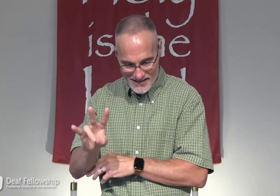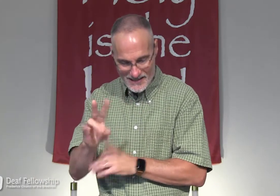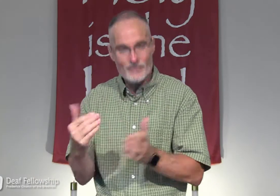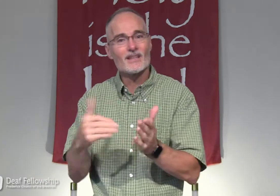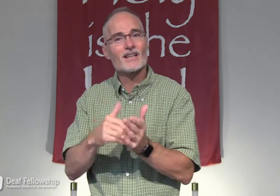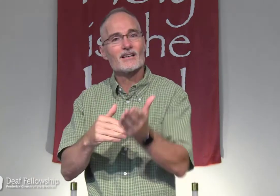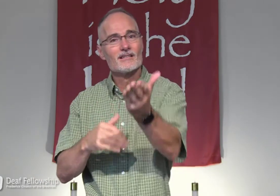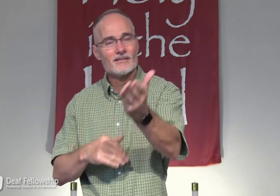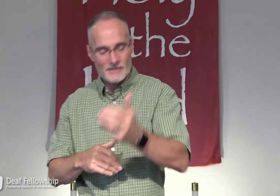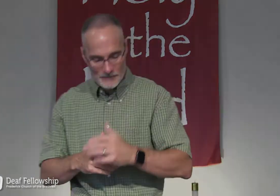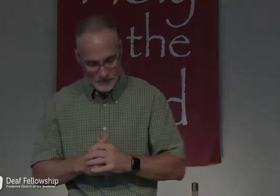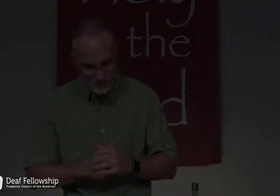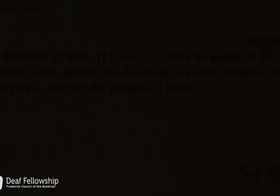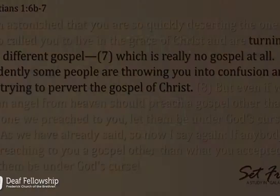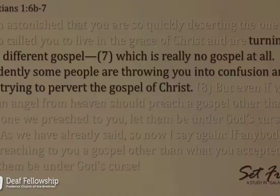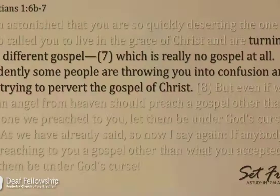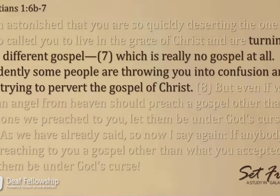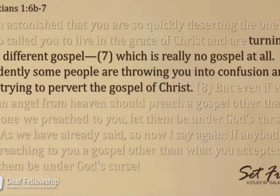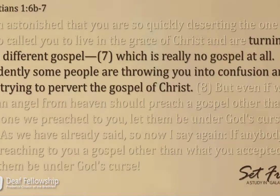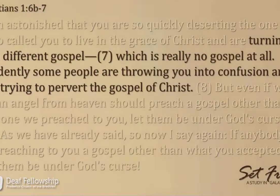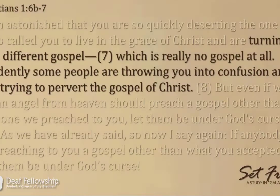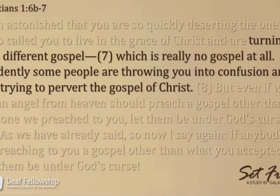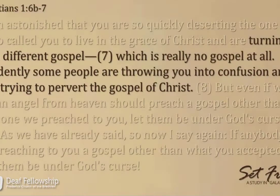And Paul says in verses 6 and 7 again,